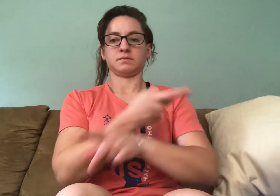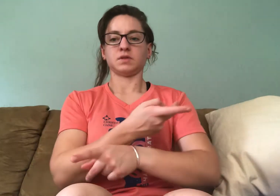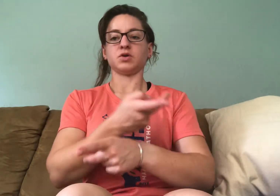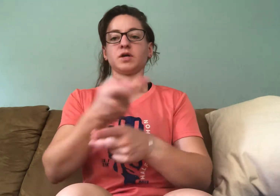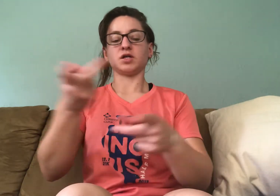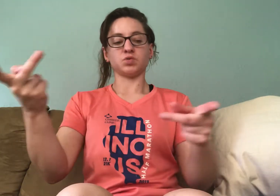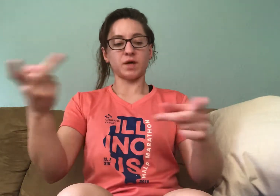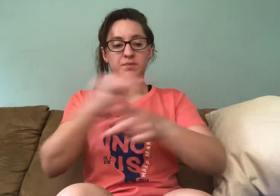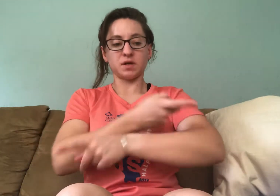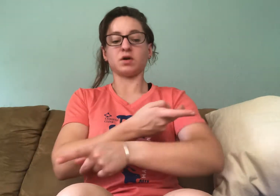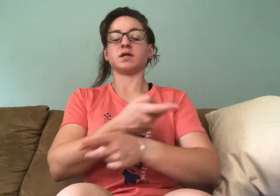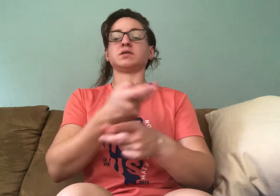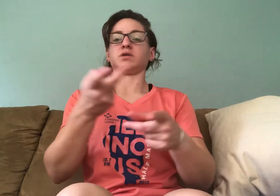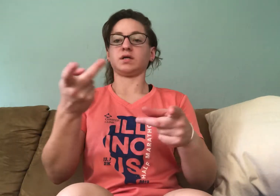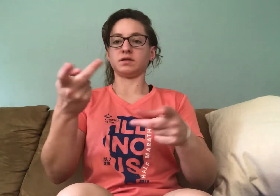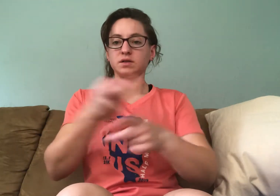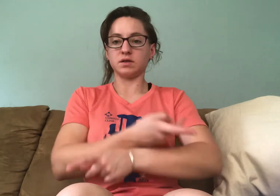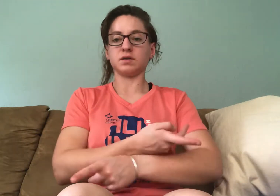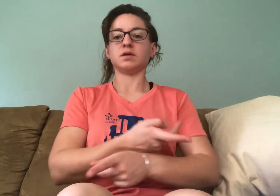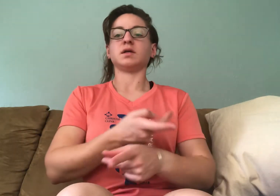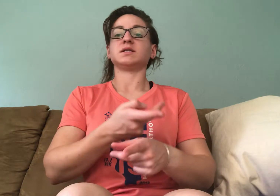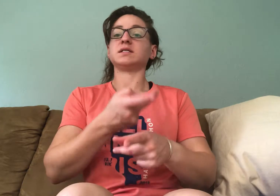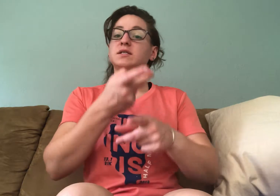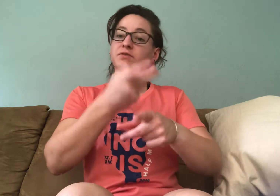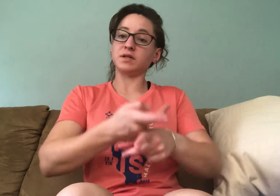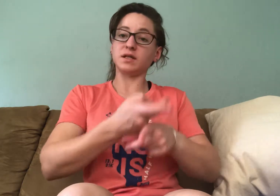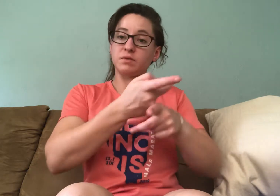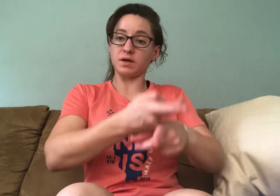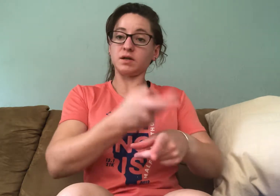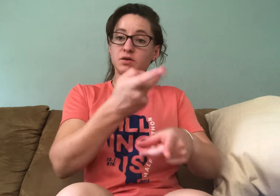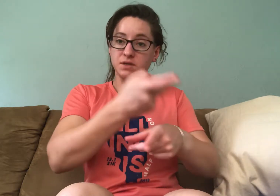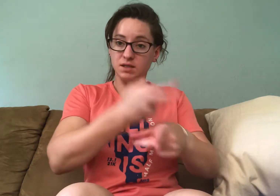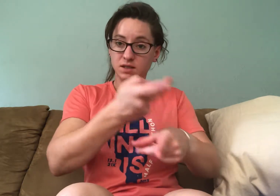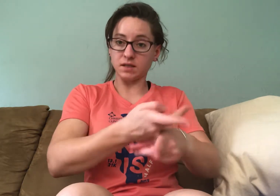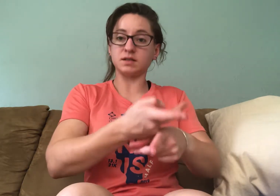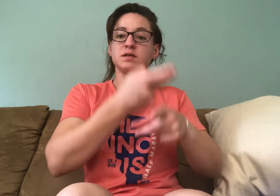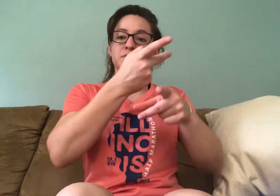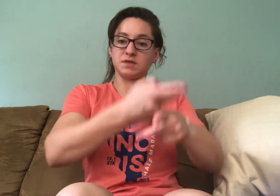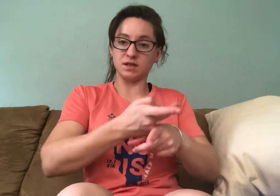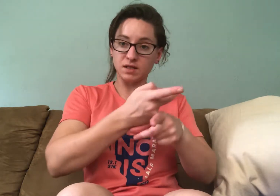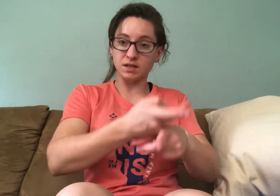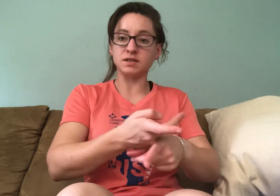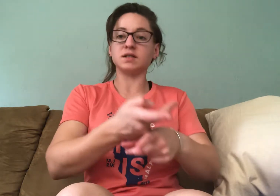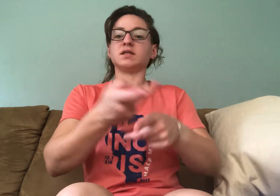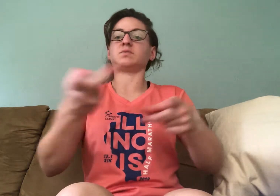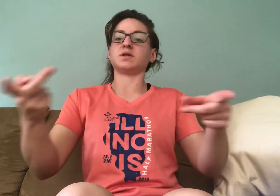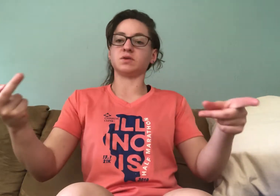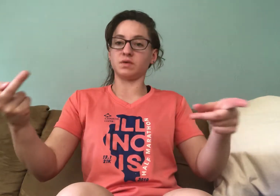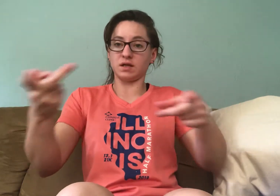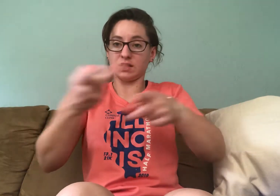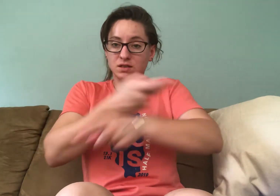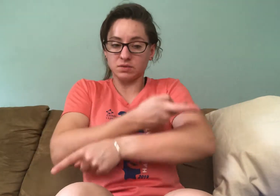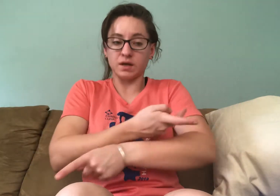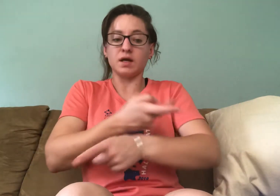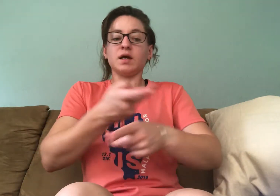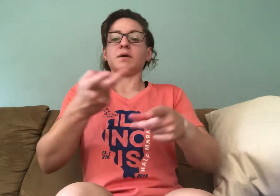You're kind of swiping across your hands here. This is different than the one, we did this and we did this. This one is going this way. But